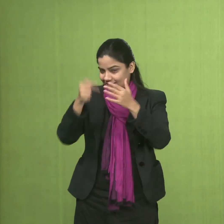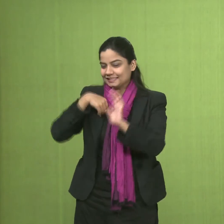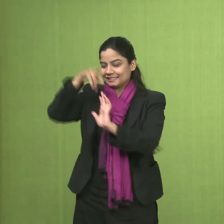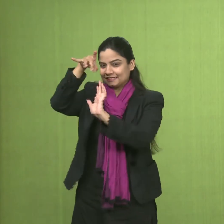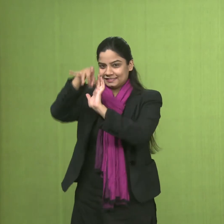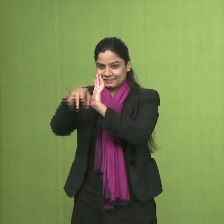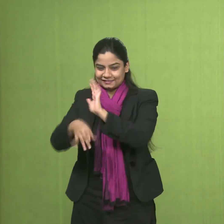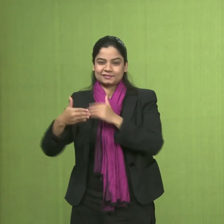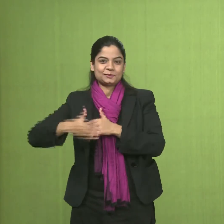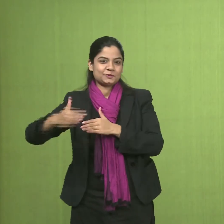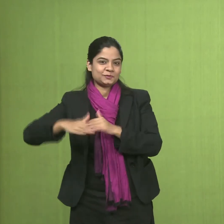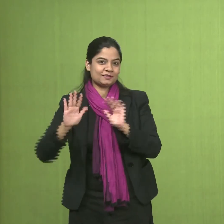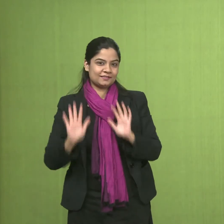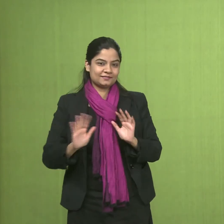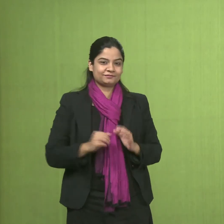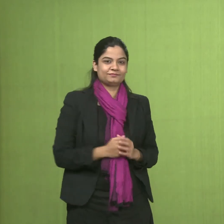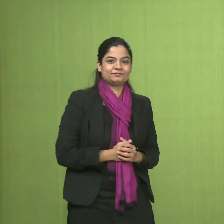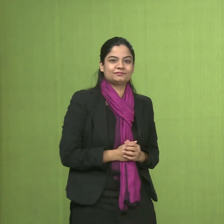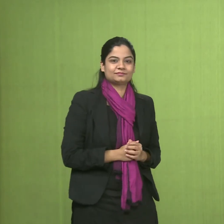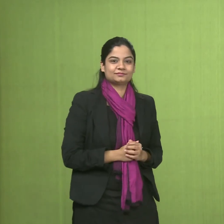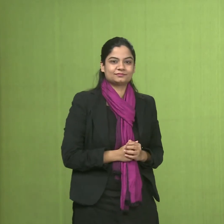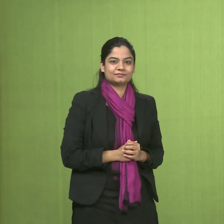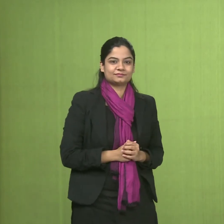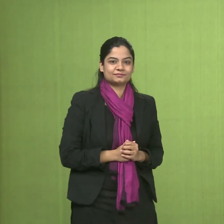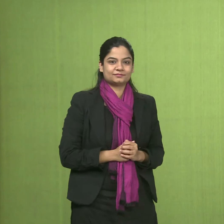We have more coming in this chapter that will explain to you more.